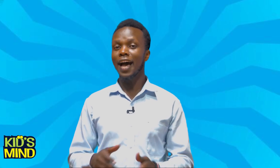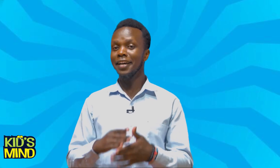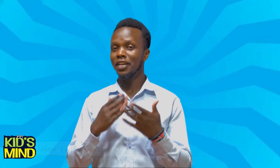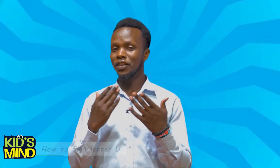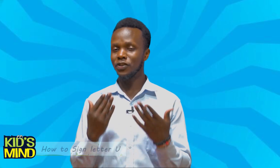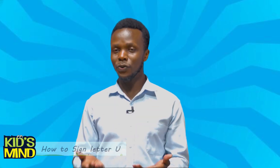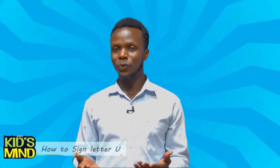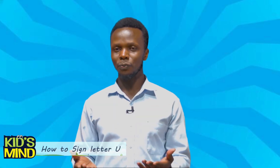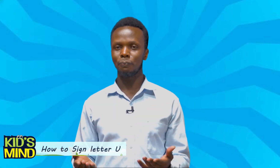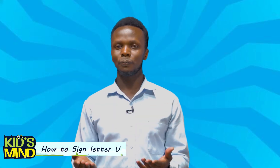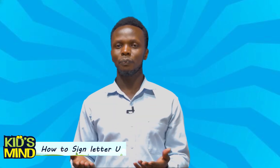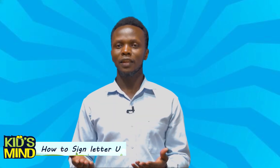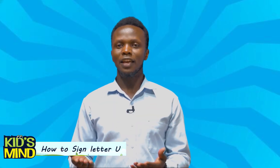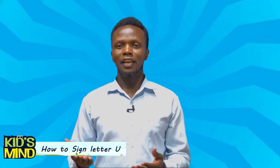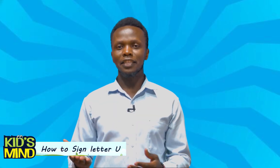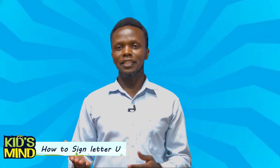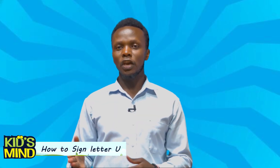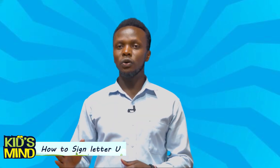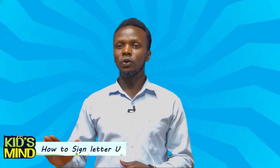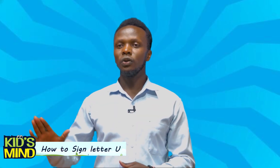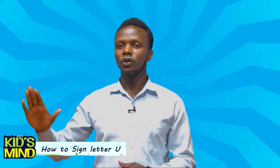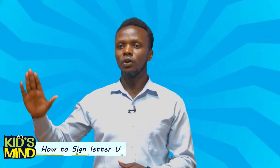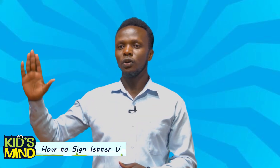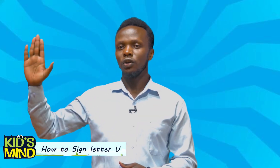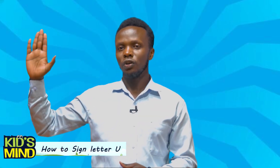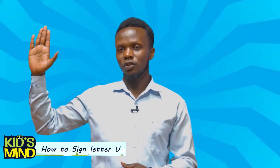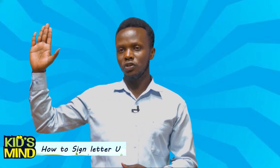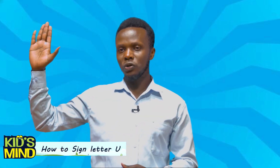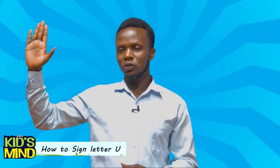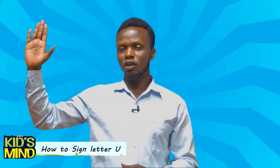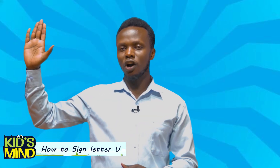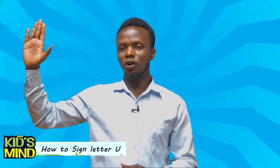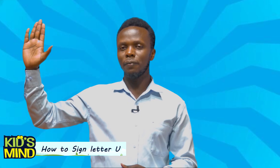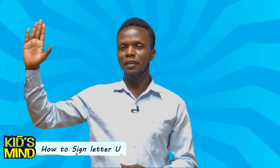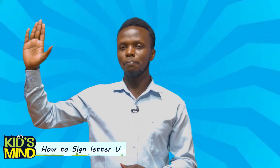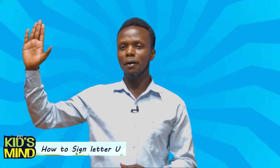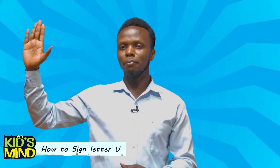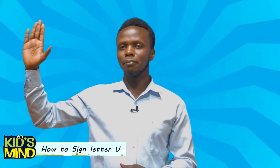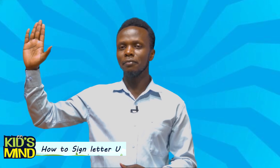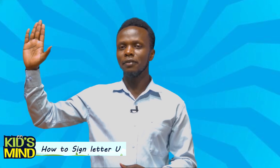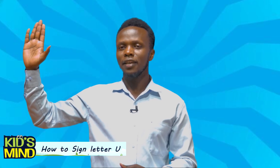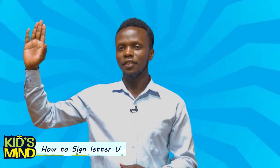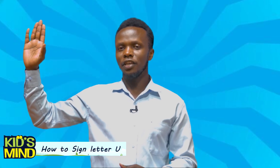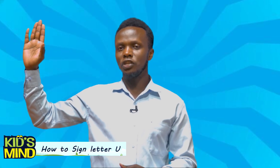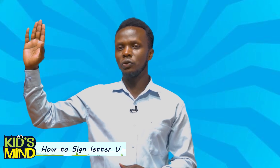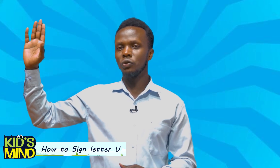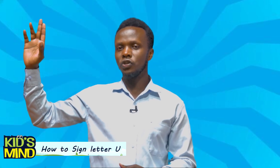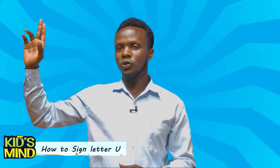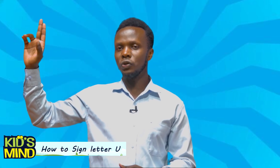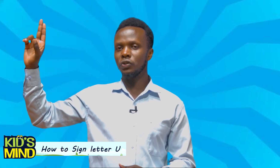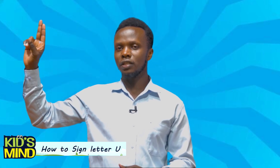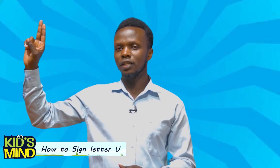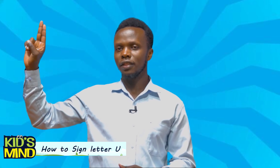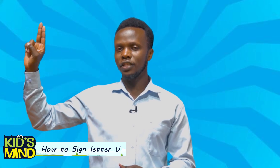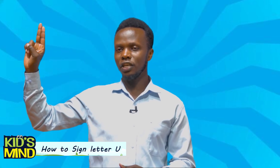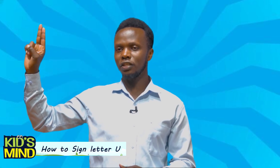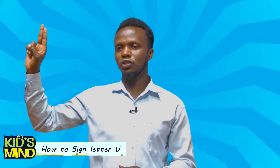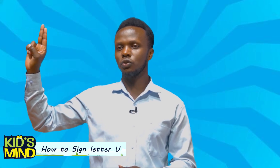letter U. Letter U, use your open palm, then you use these